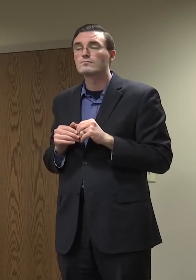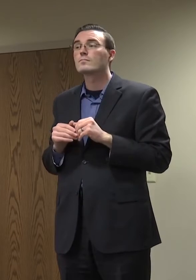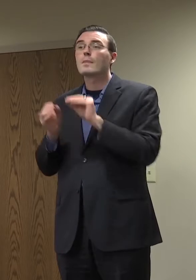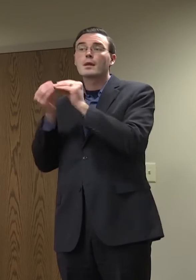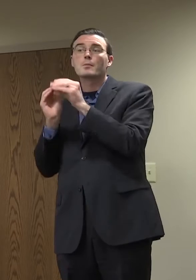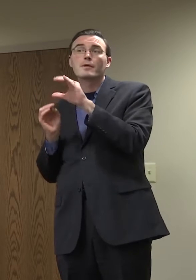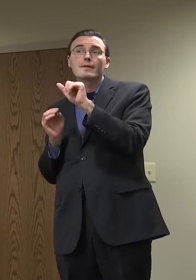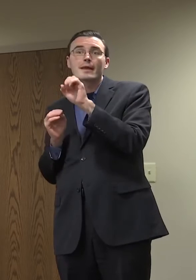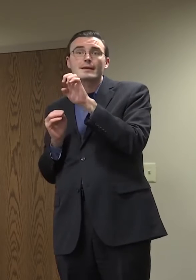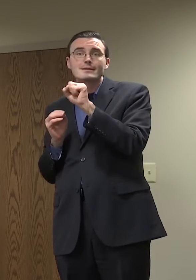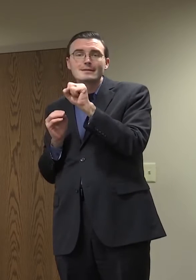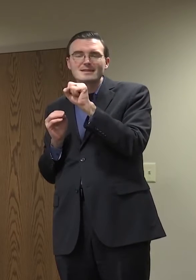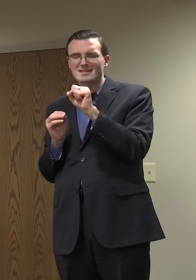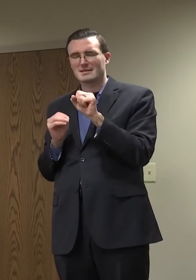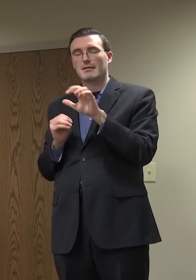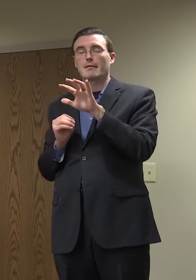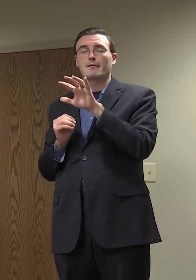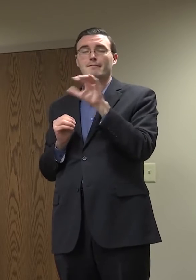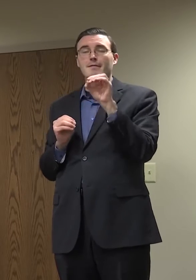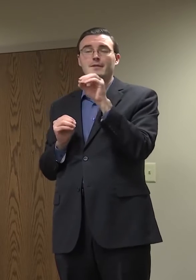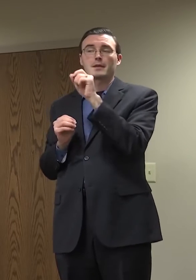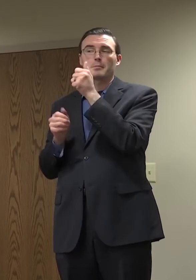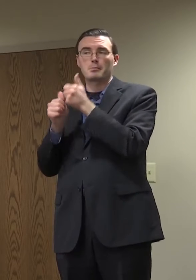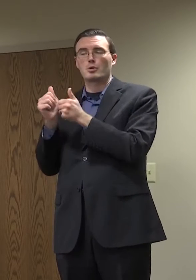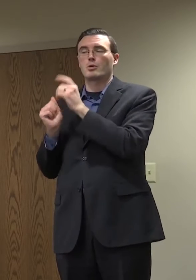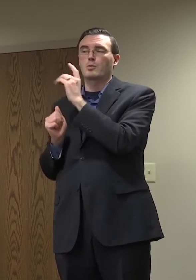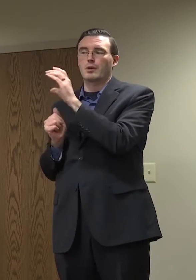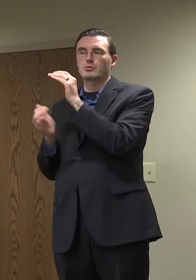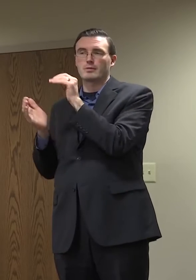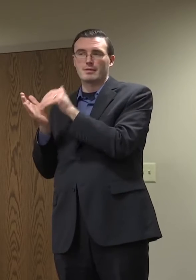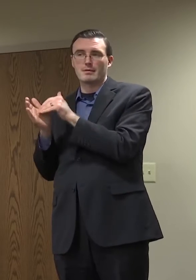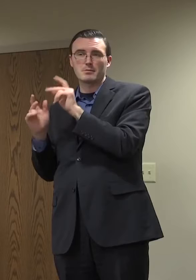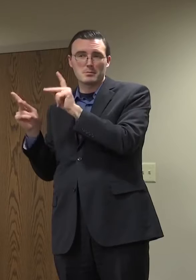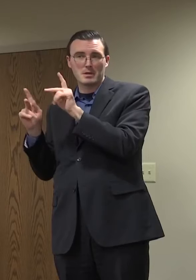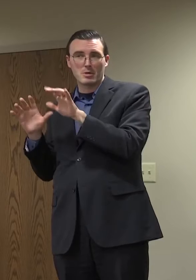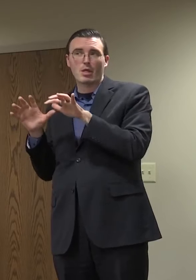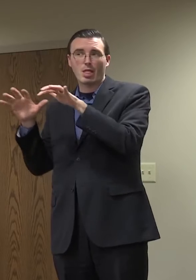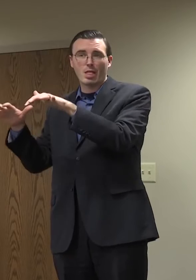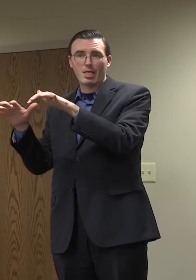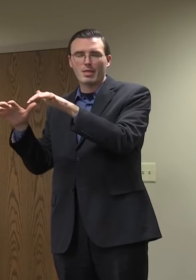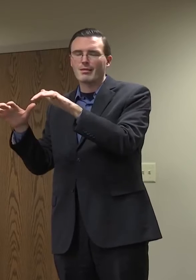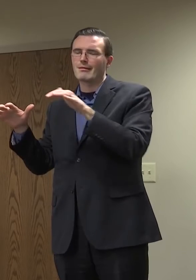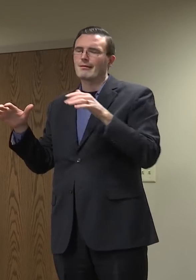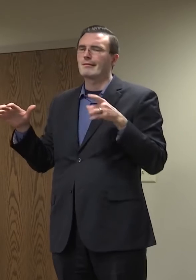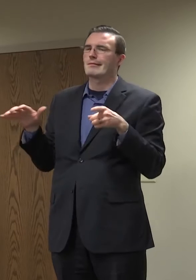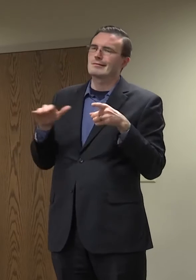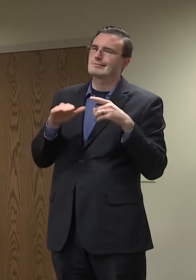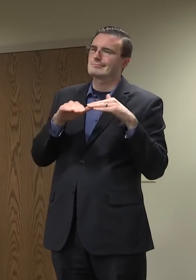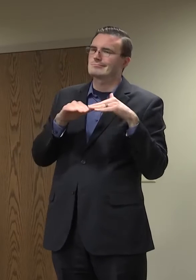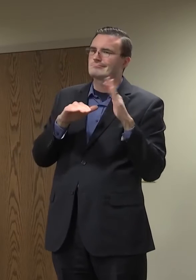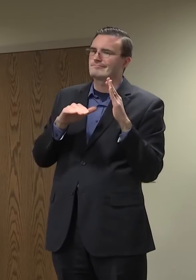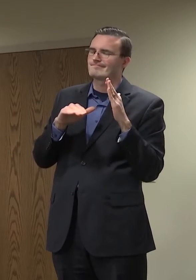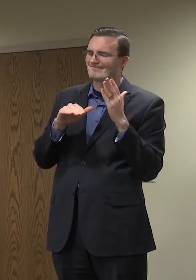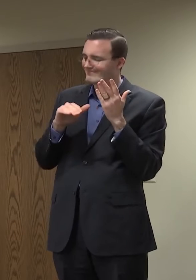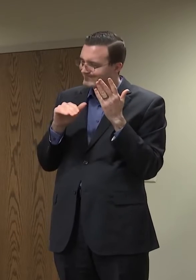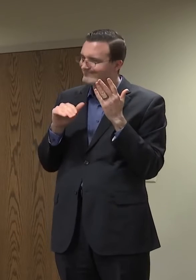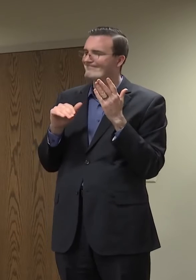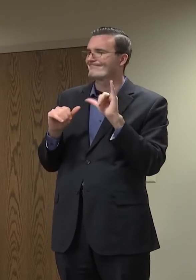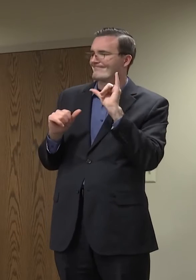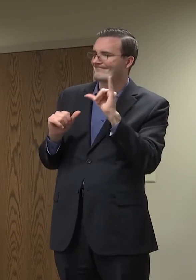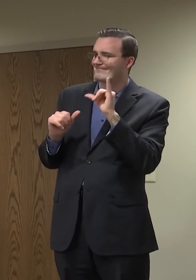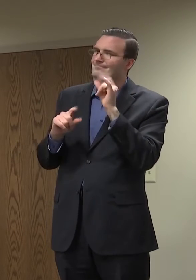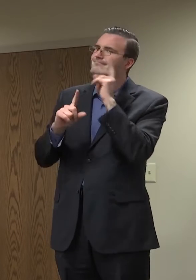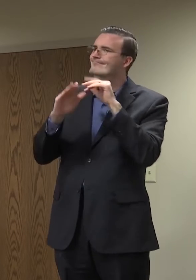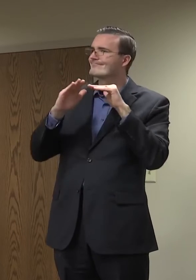So while we talk about coming into the next, maybe stepping back a little bit on the mitigations, we are working with the Illinois Department of Public Health and the